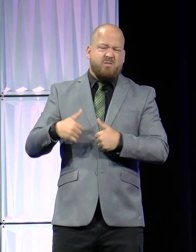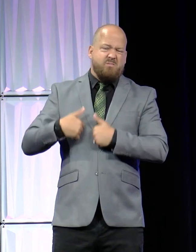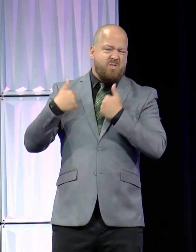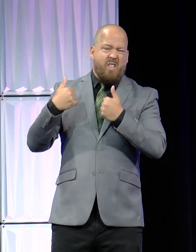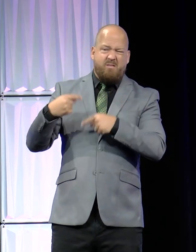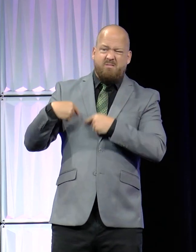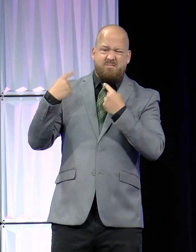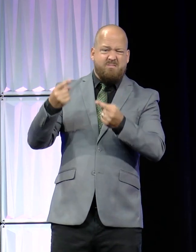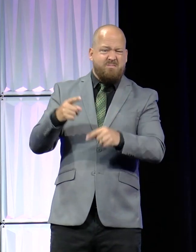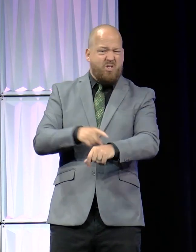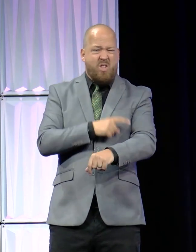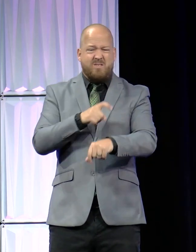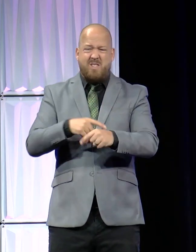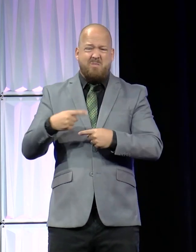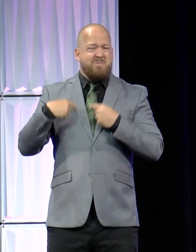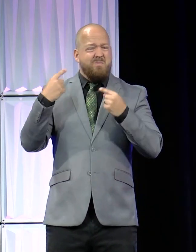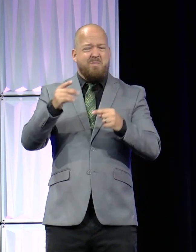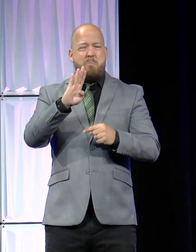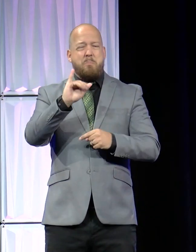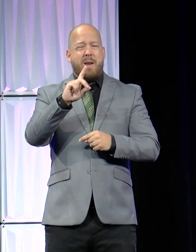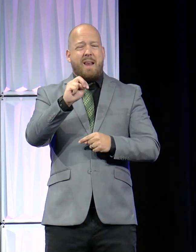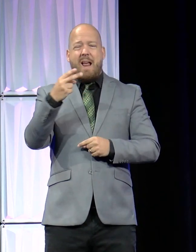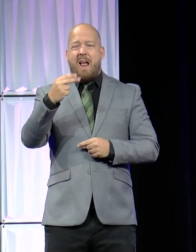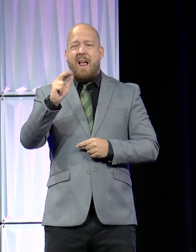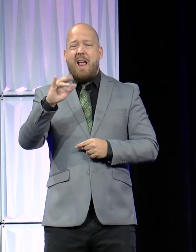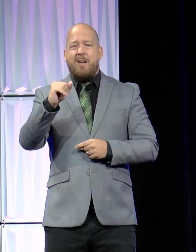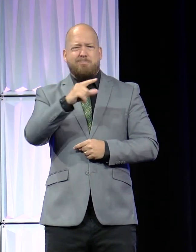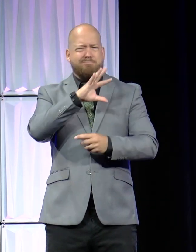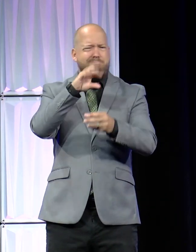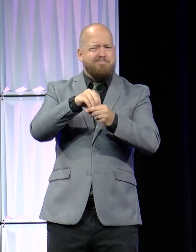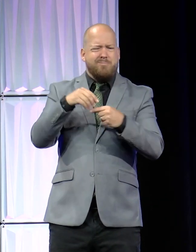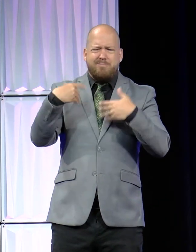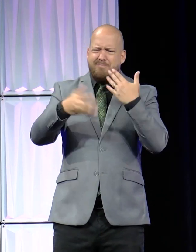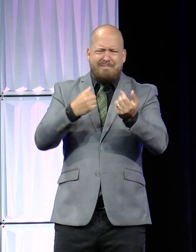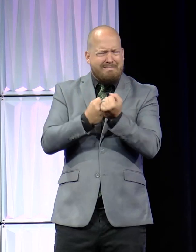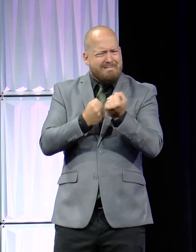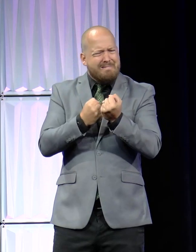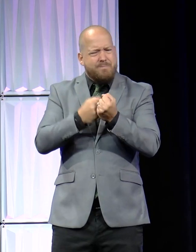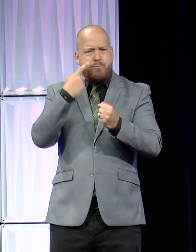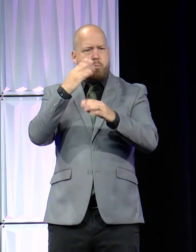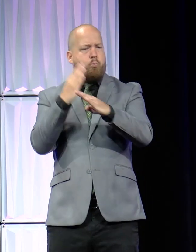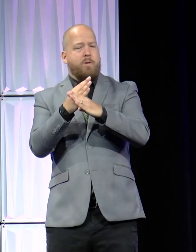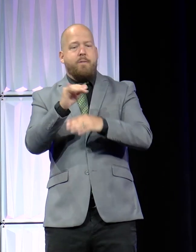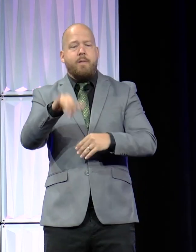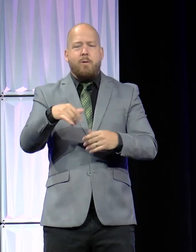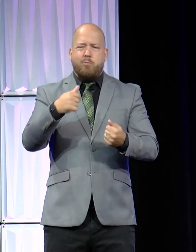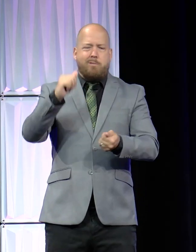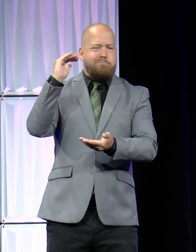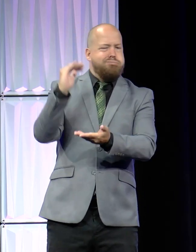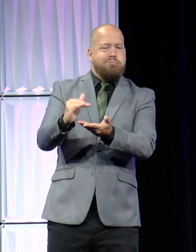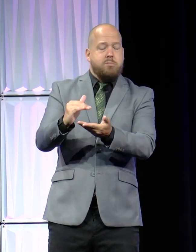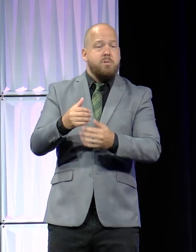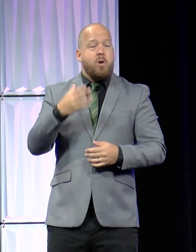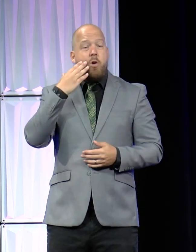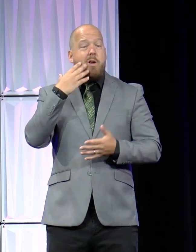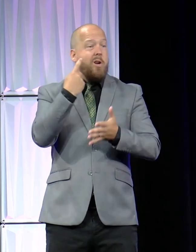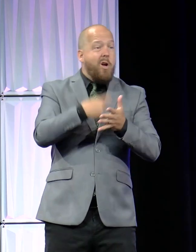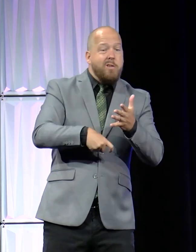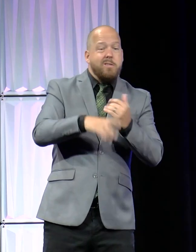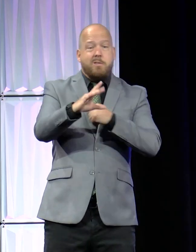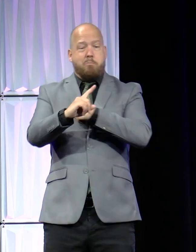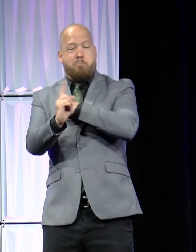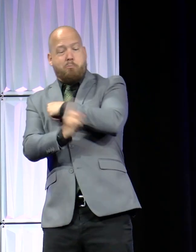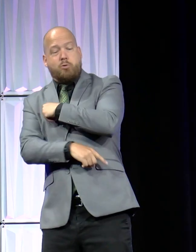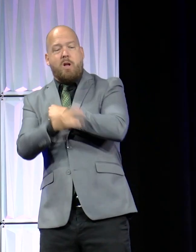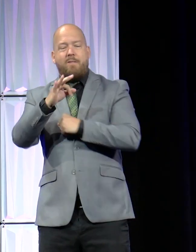President Harris. And you all know so well that the costs and consequences of gender-based violence and sexual violence